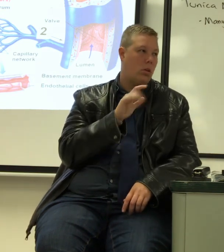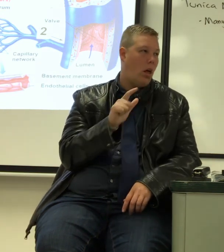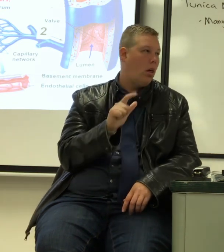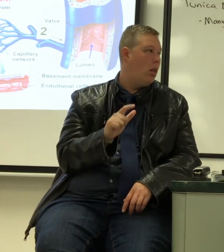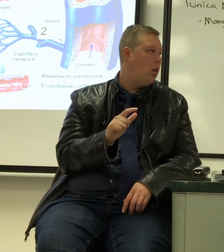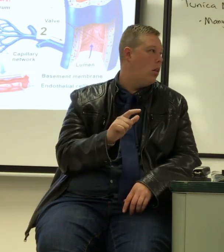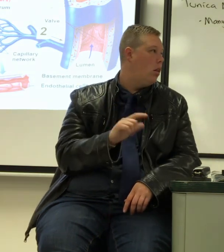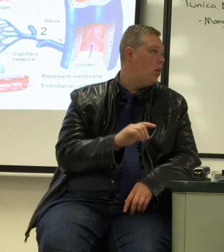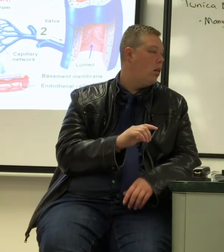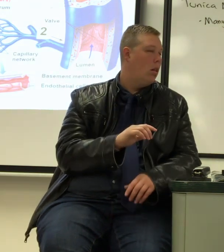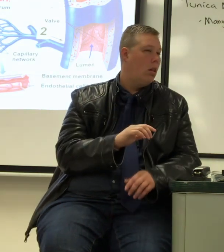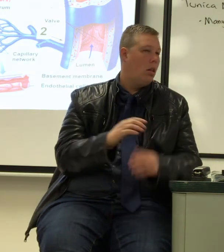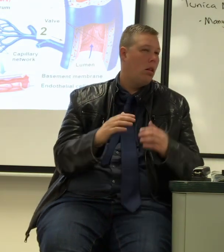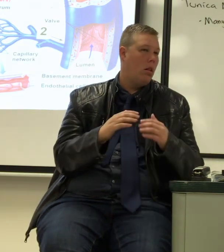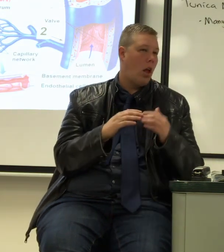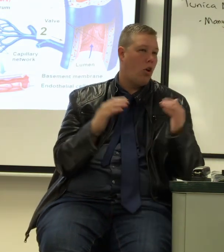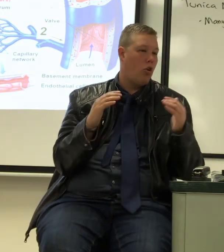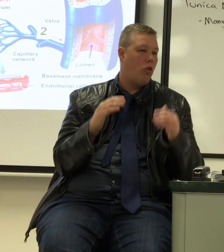of vascular